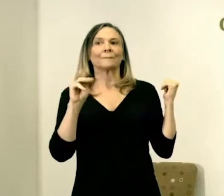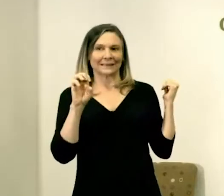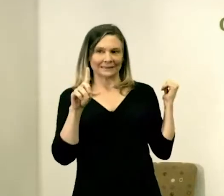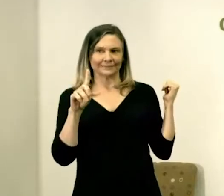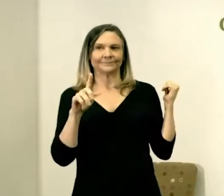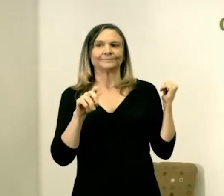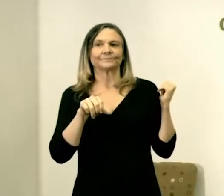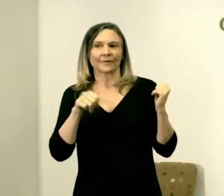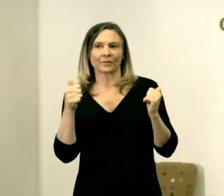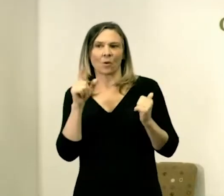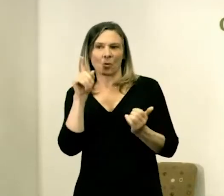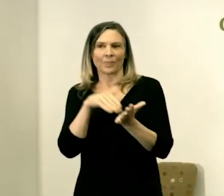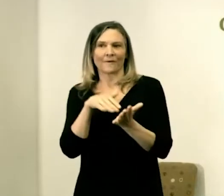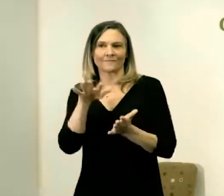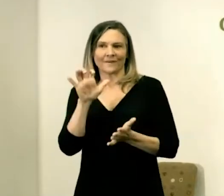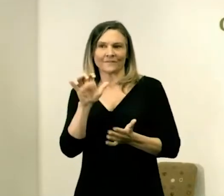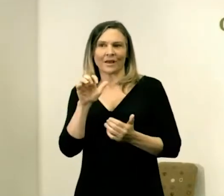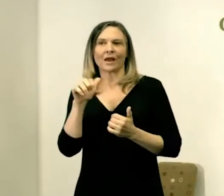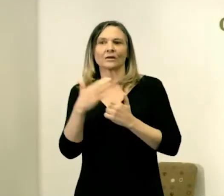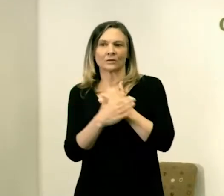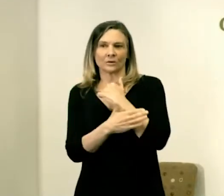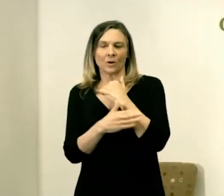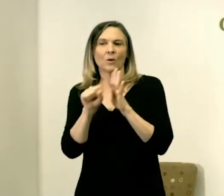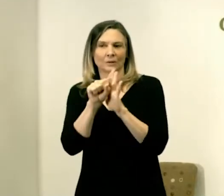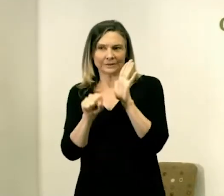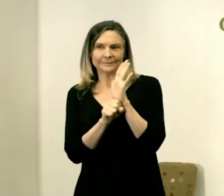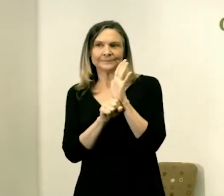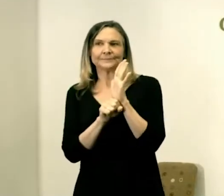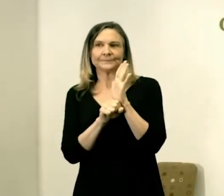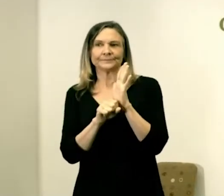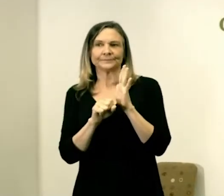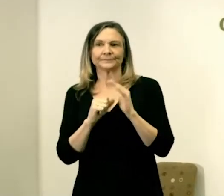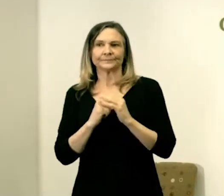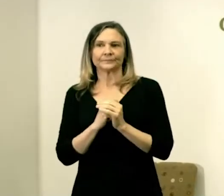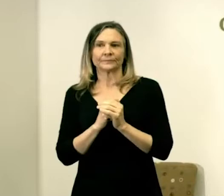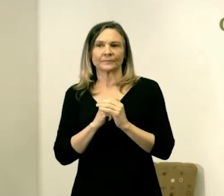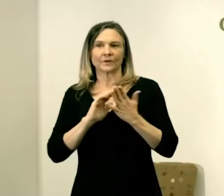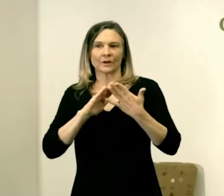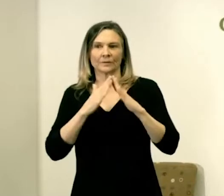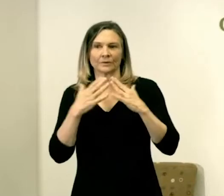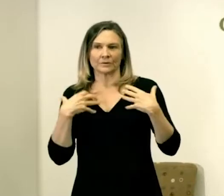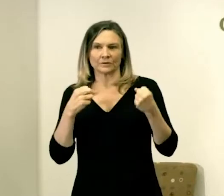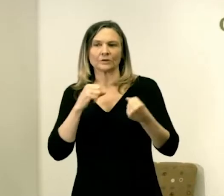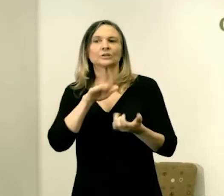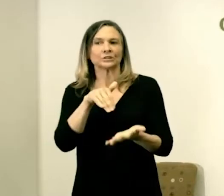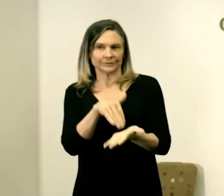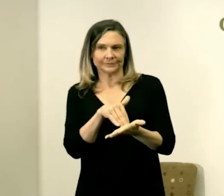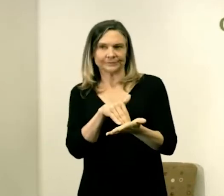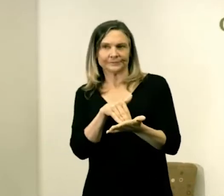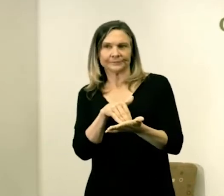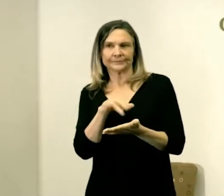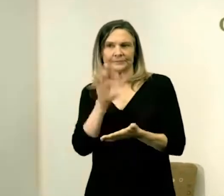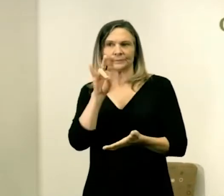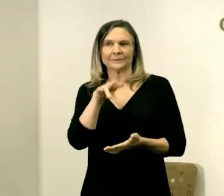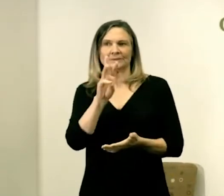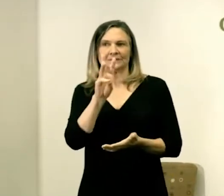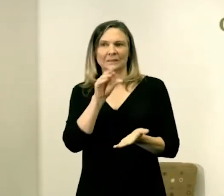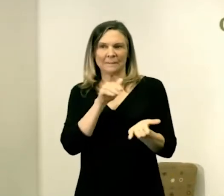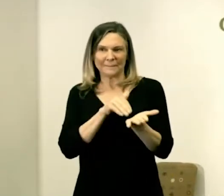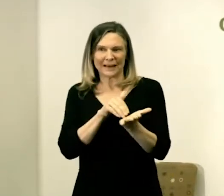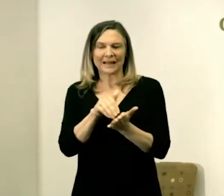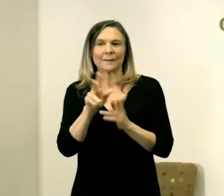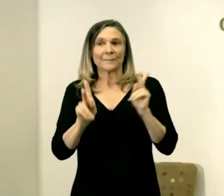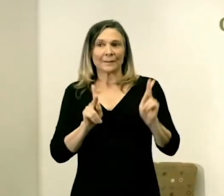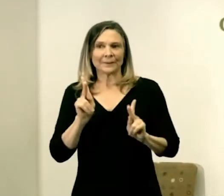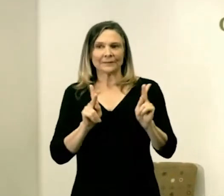1,500 organizations statewide. Through those community health centers, close to about 7.6 million people